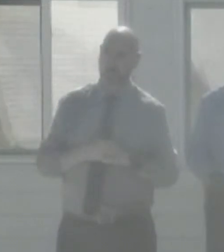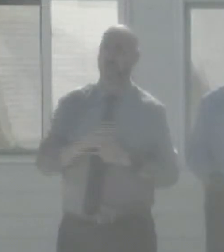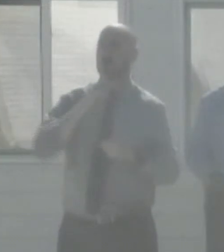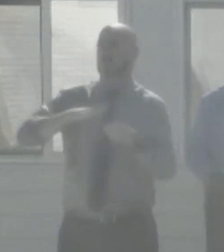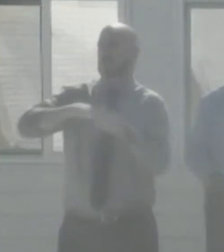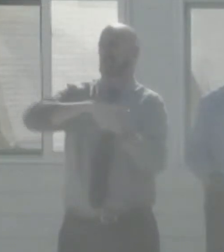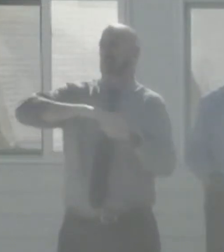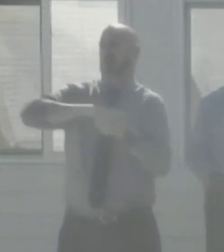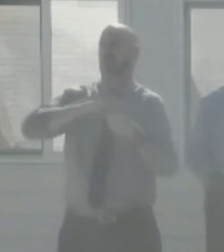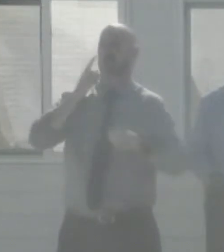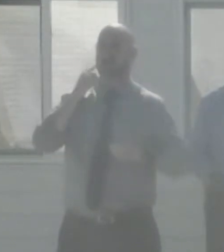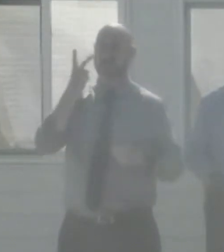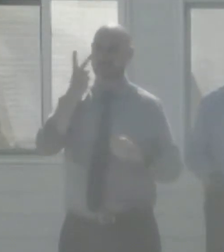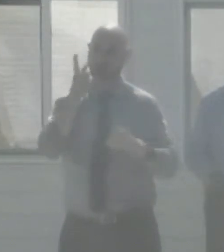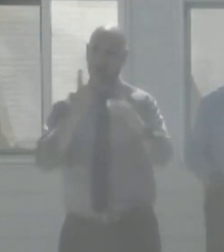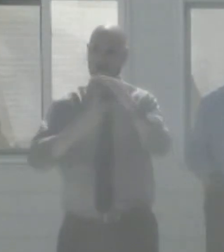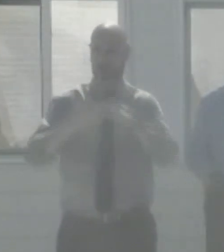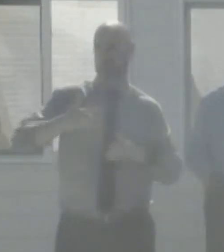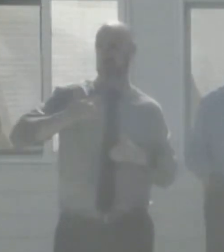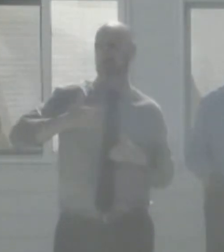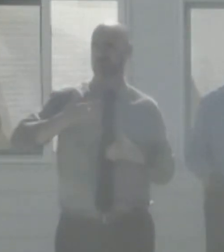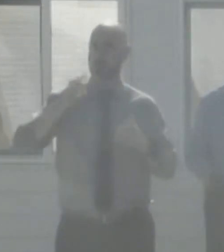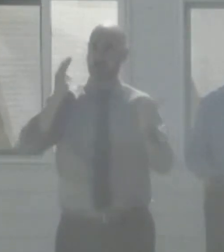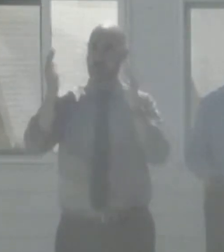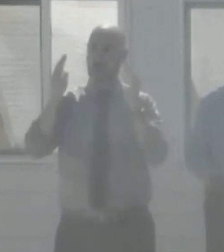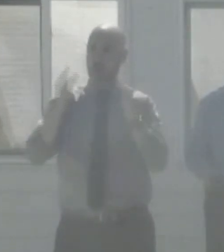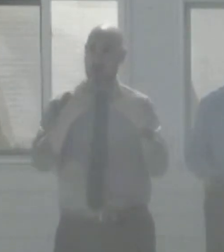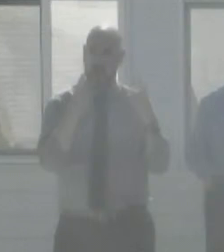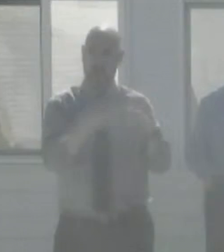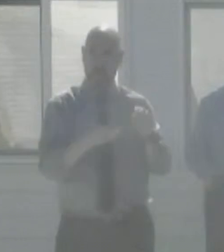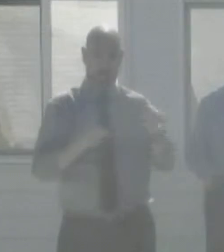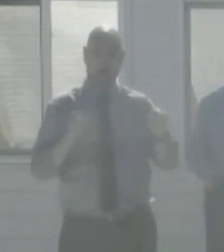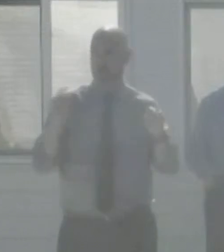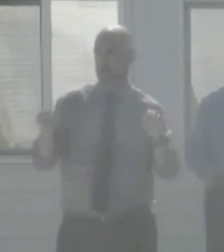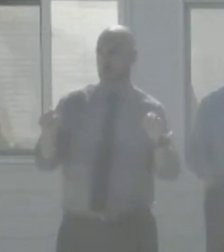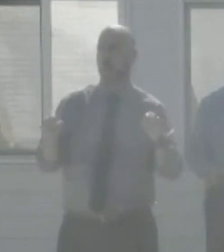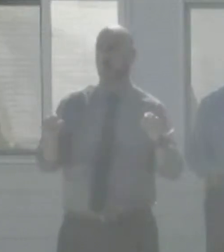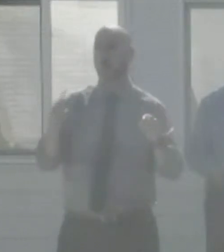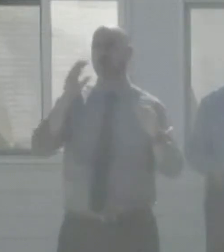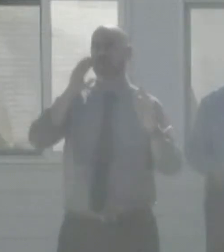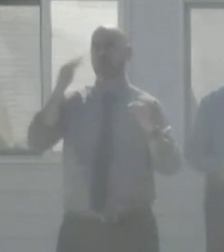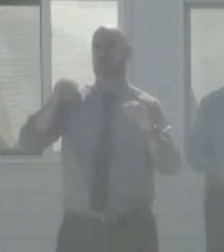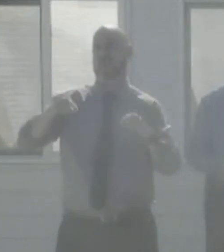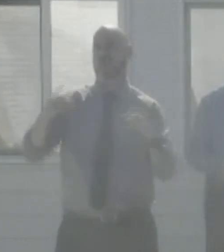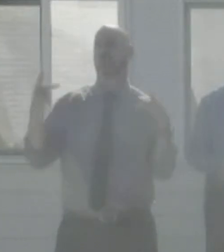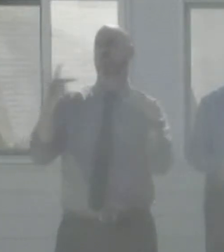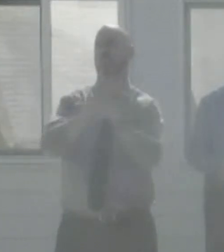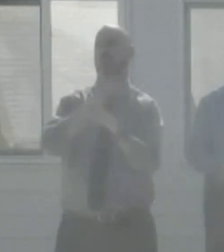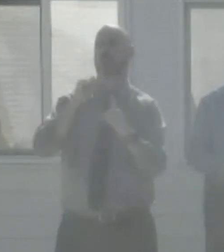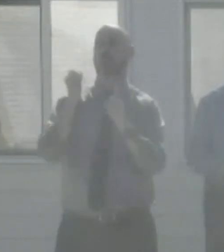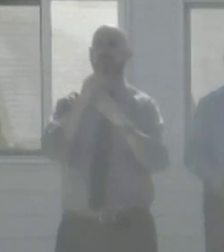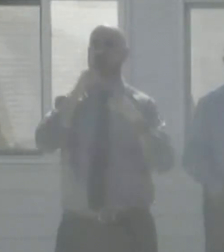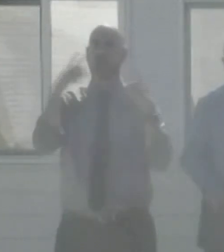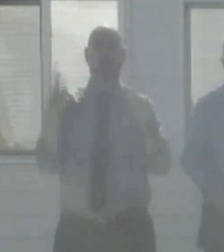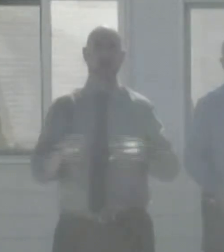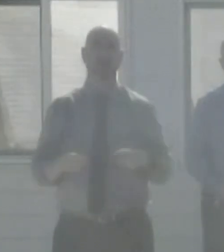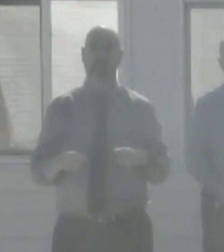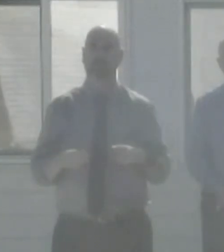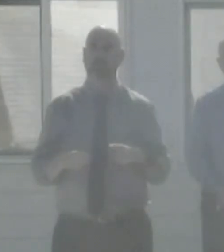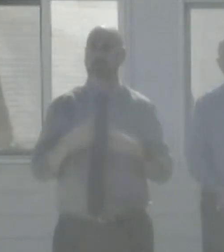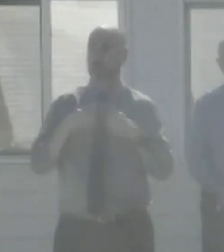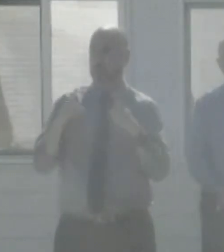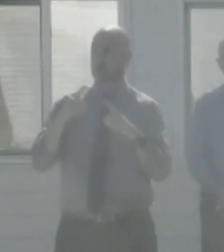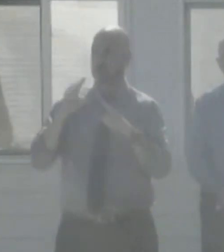being predicted, some of the worst case scenarios did not come to pass, certainly in terms of some of the storm surge. People were